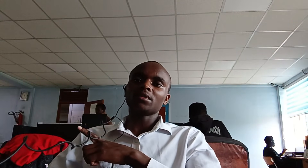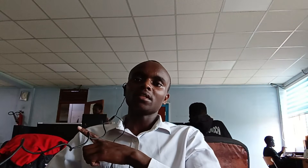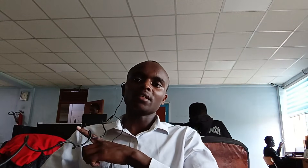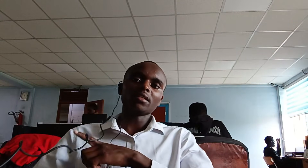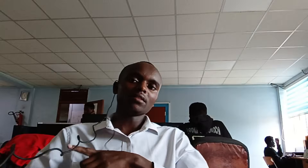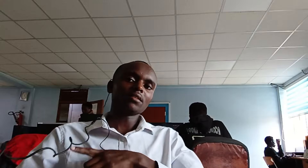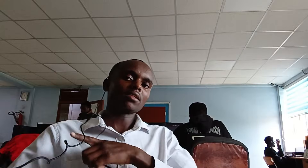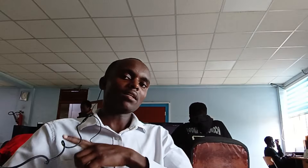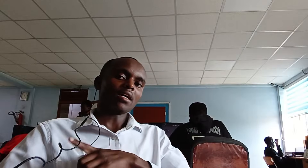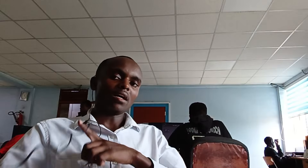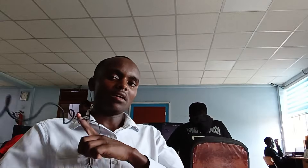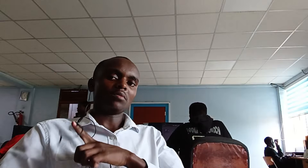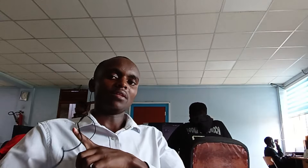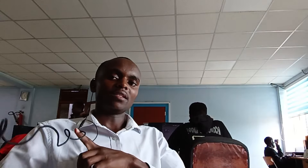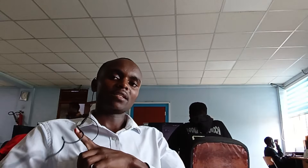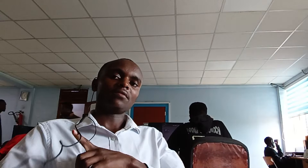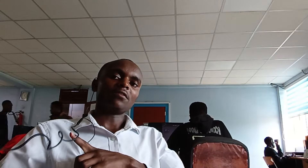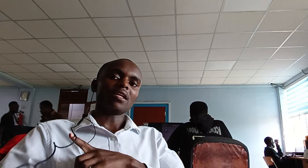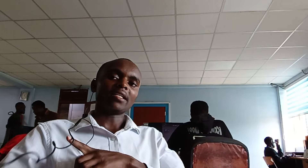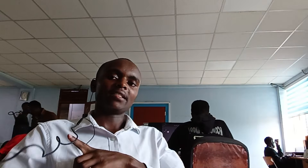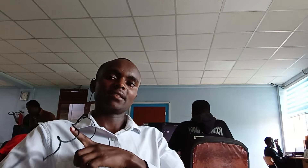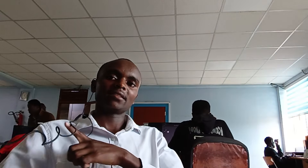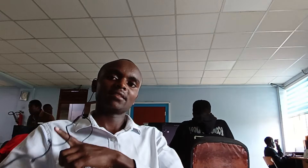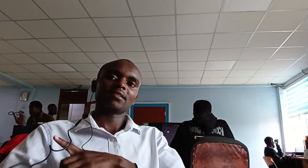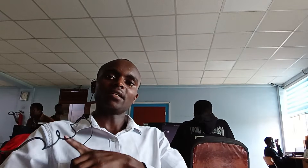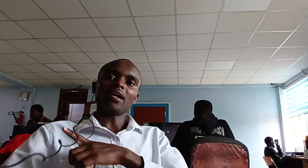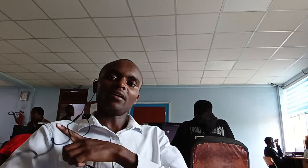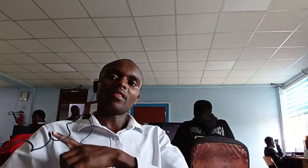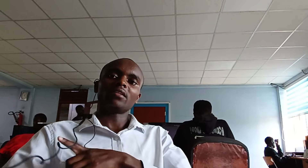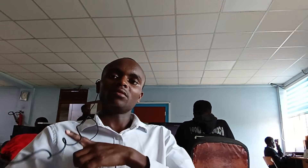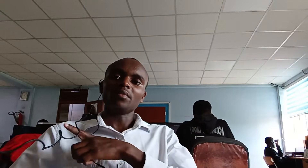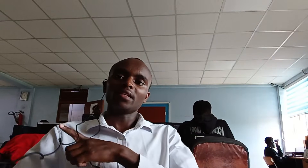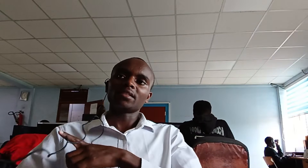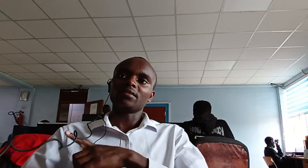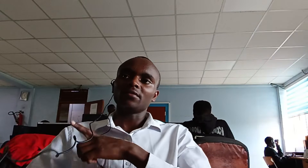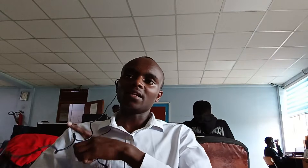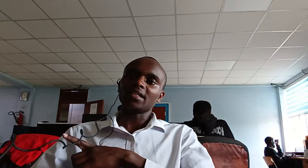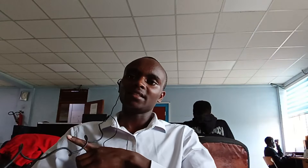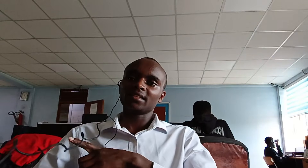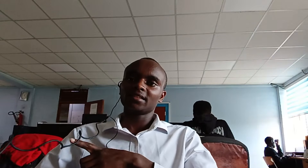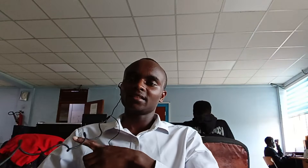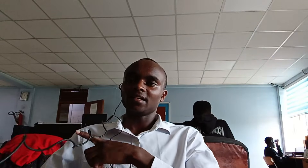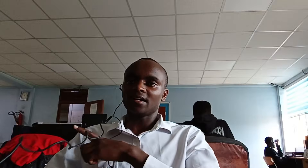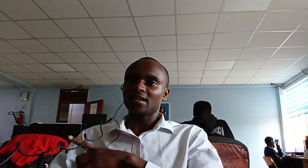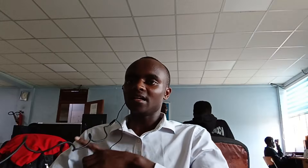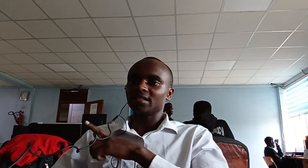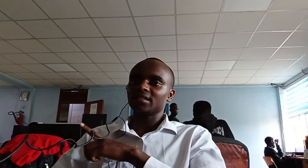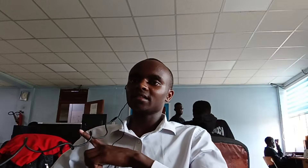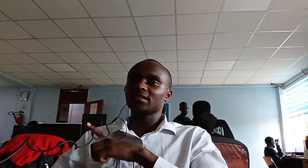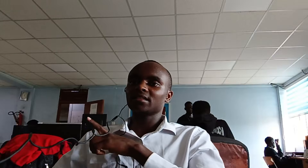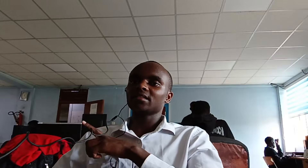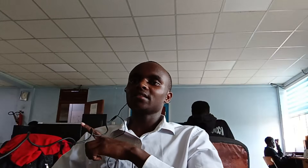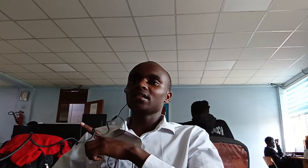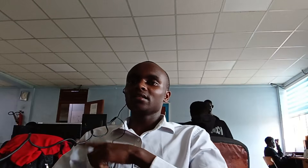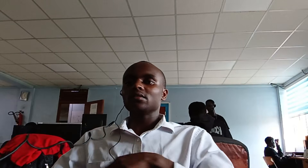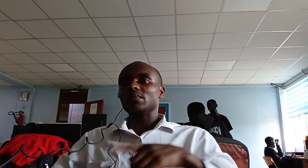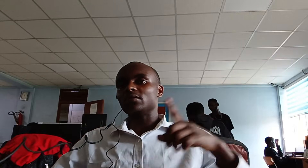like this, it will be the sign for lucky. That will be the sign for lucky. Lucky. But on this